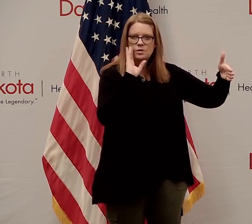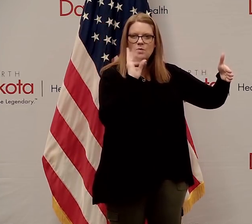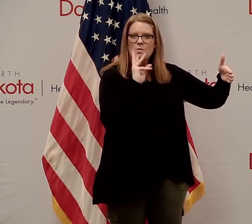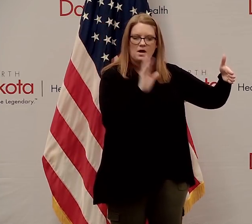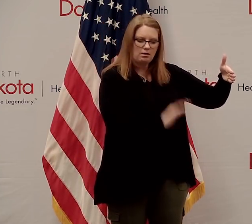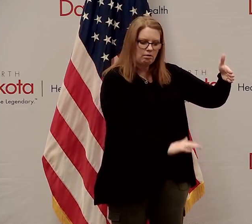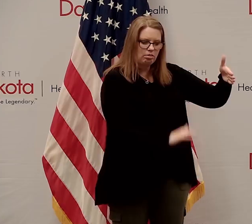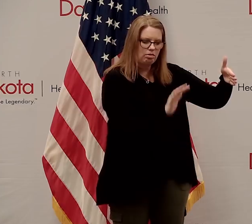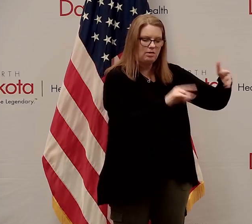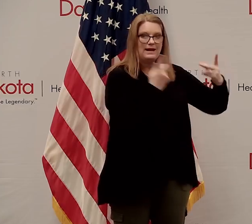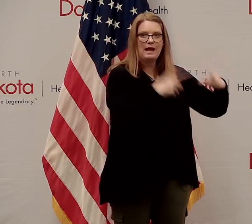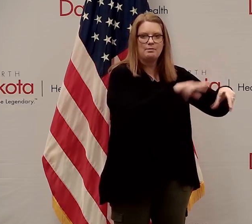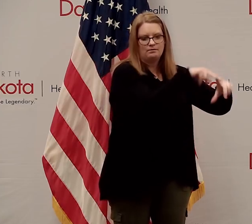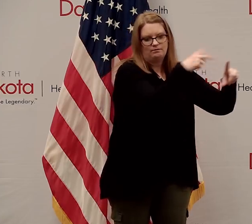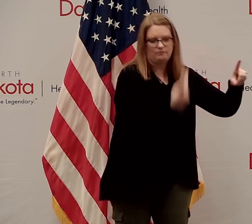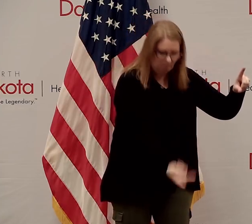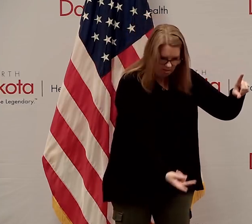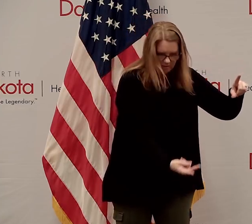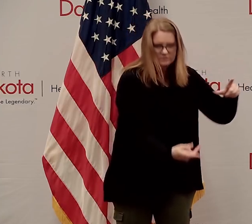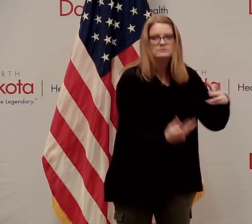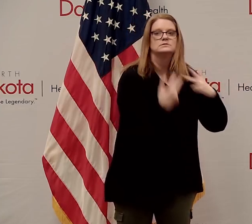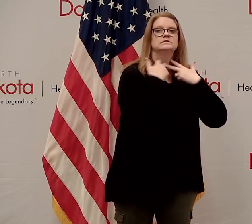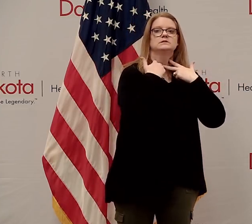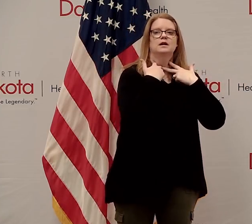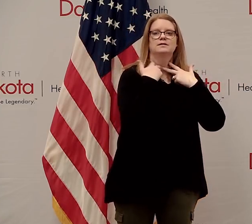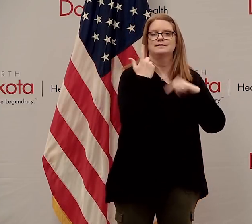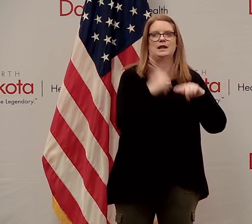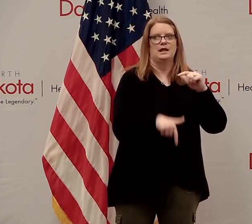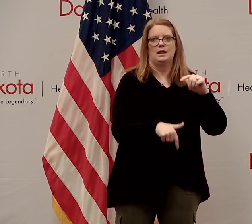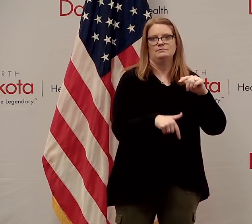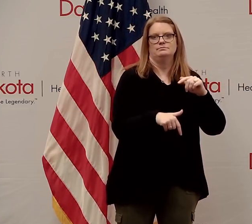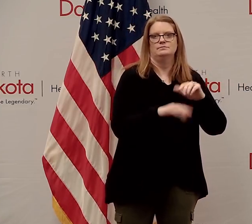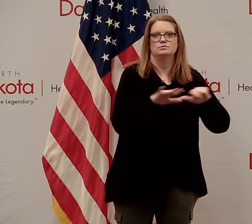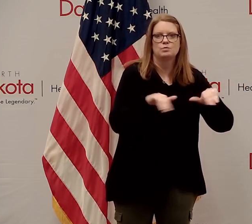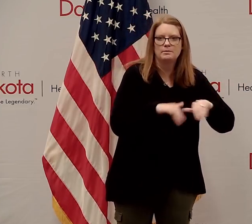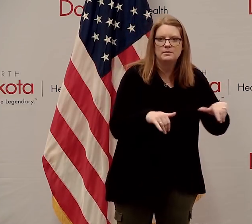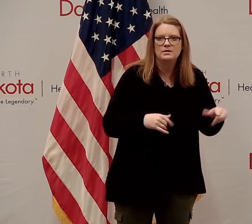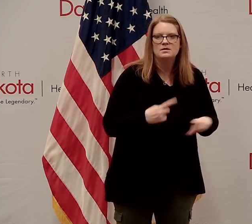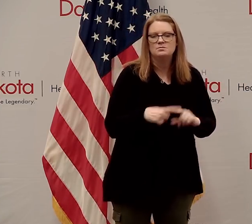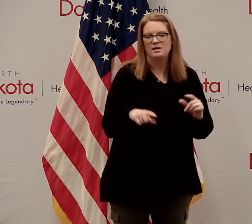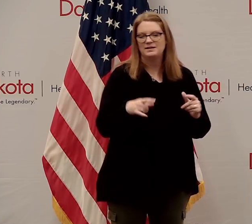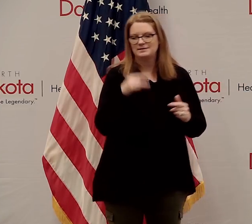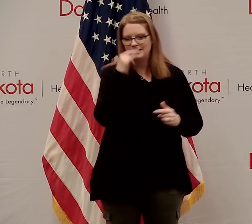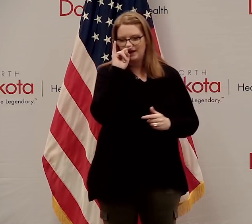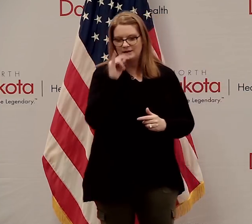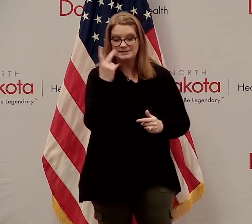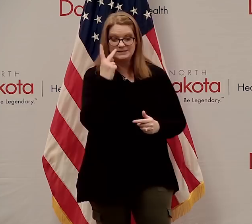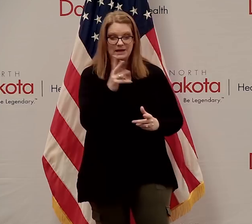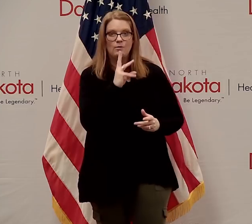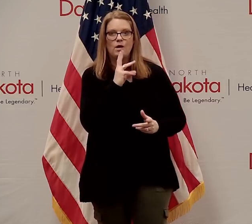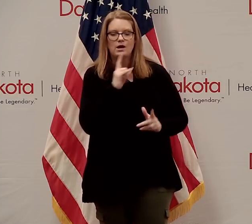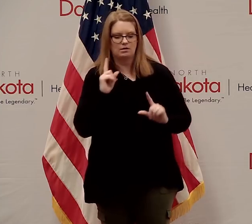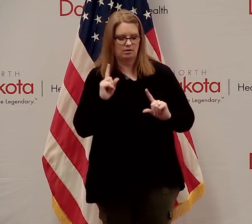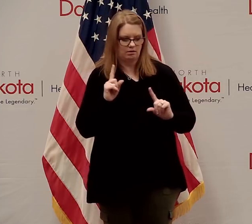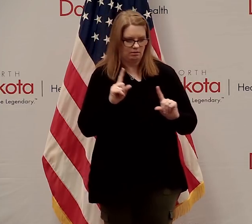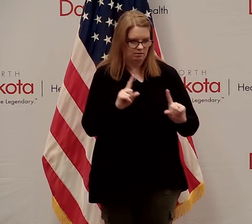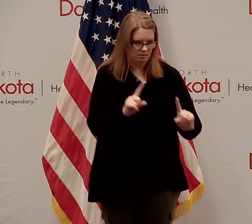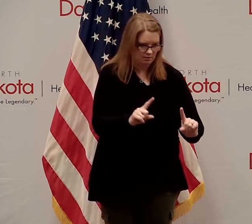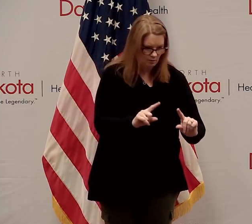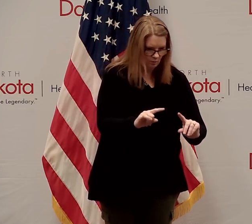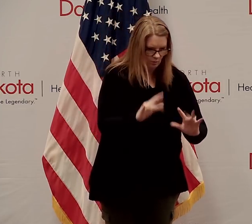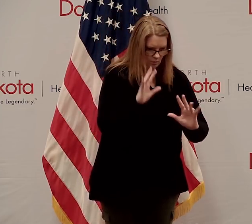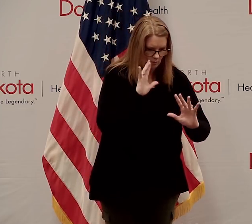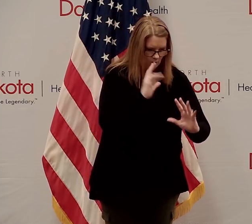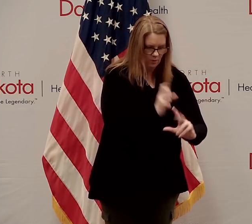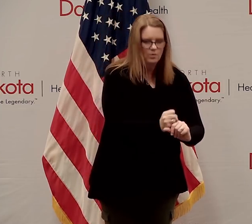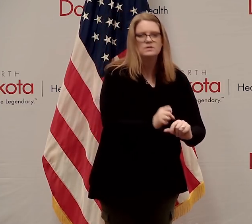And again, kids are curious by nature, which is a great thing, but they tend to be drawn to water, and so keep that in mind. And